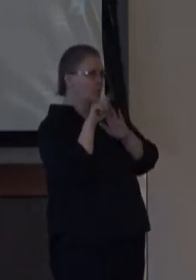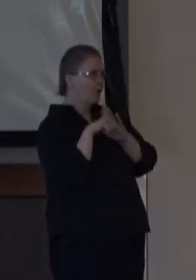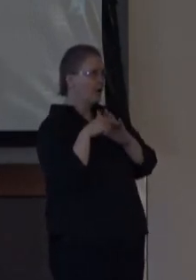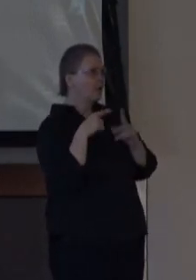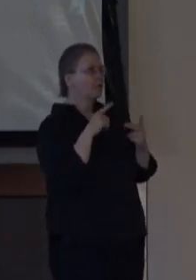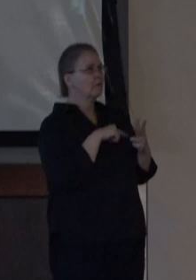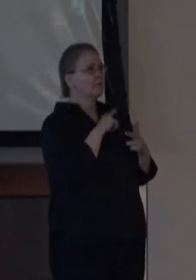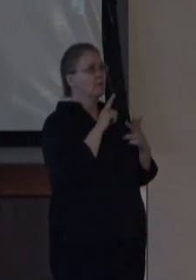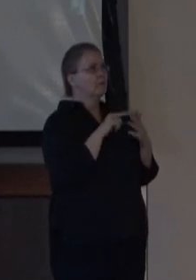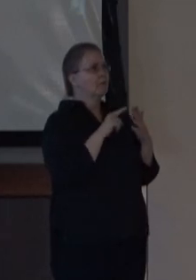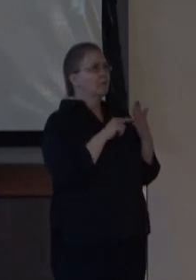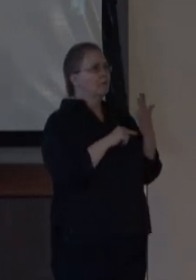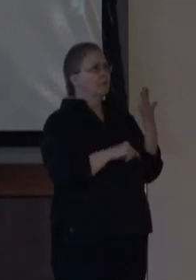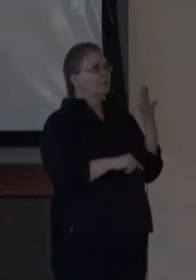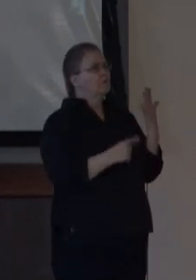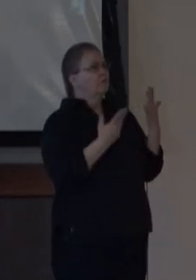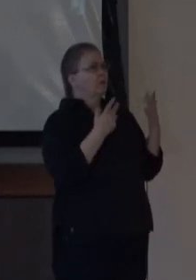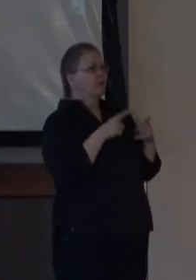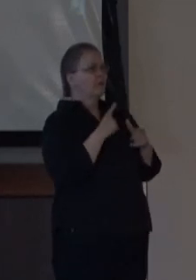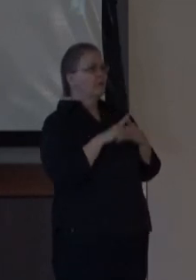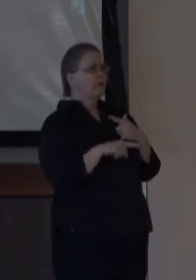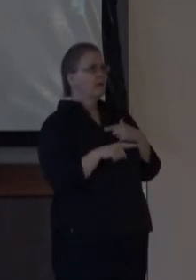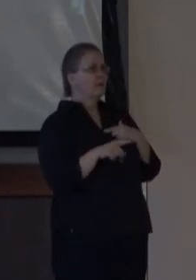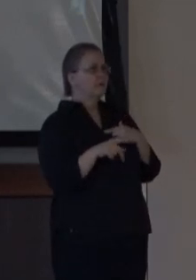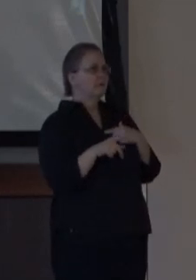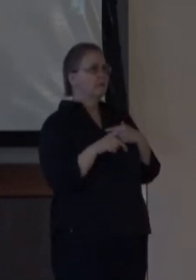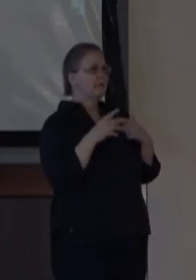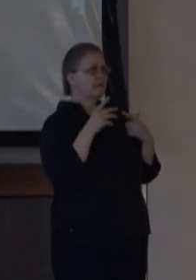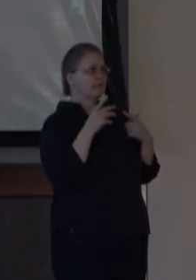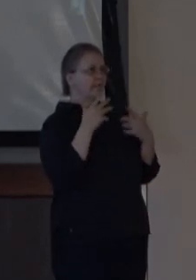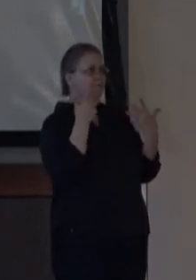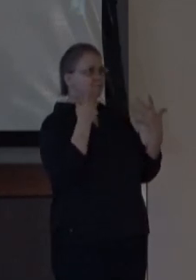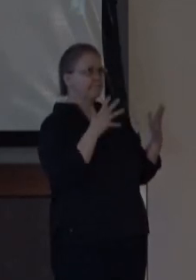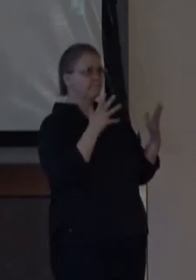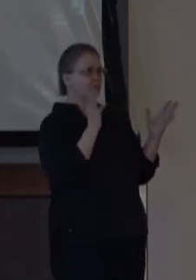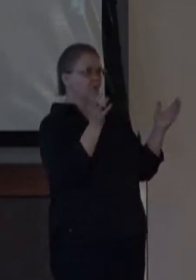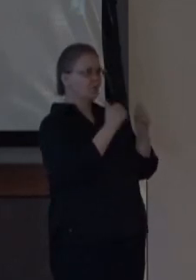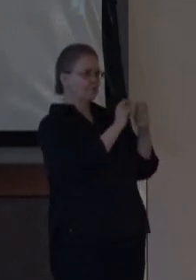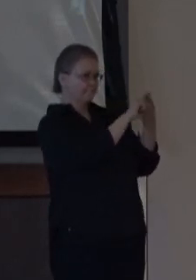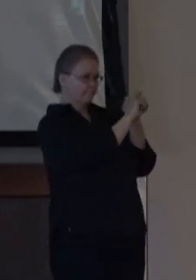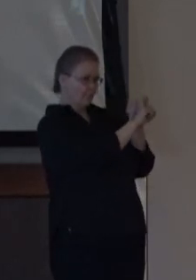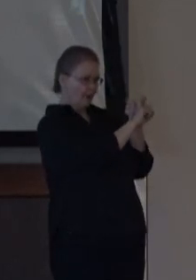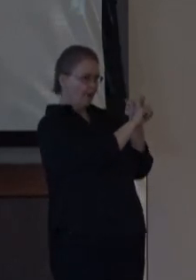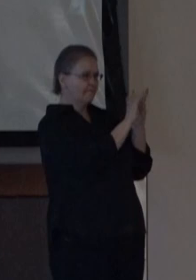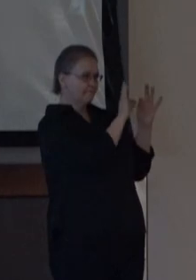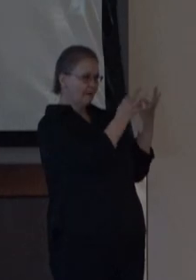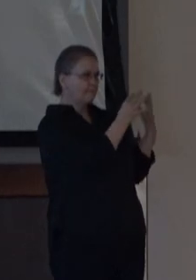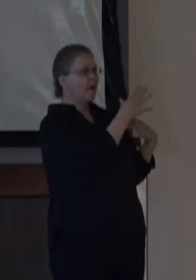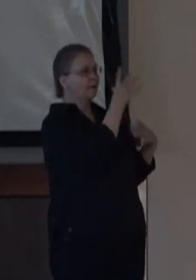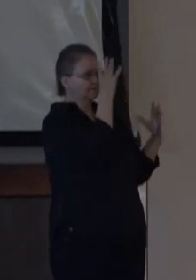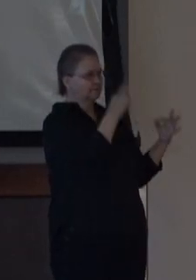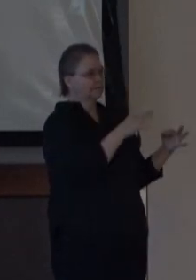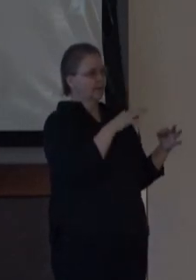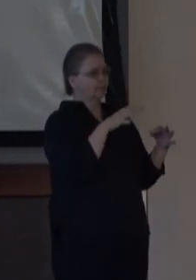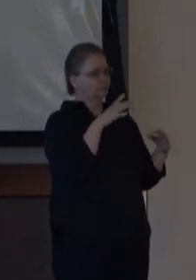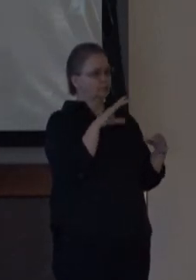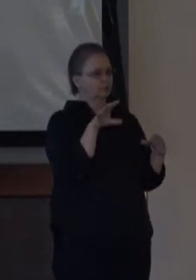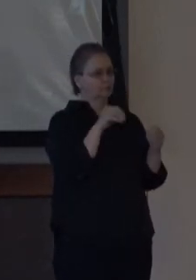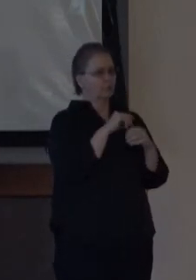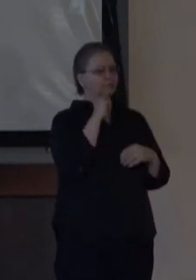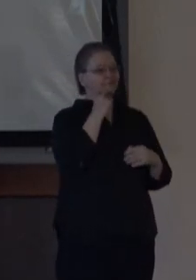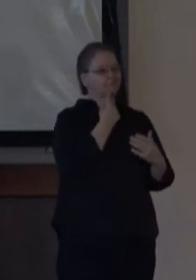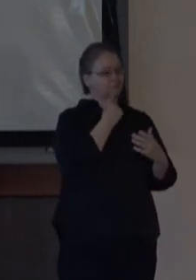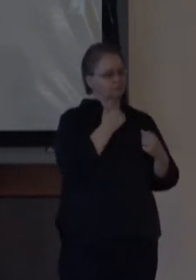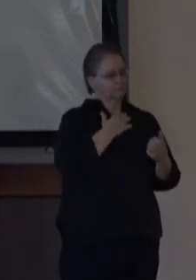while. And then after speaking with a family friend, I decided to take my schooling much